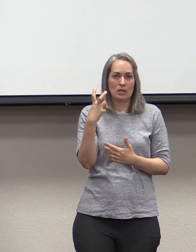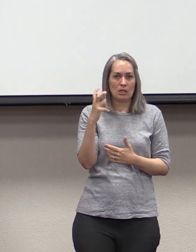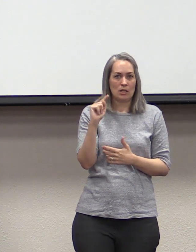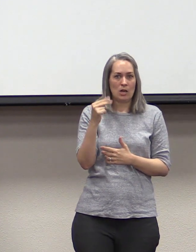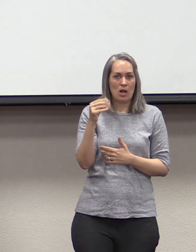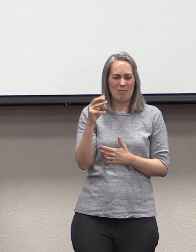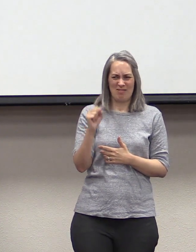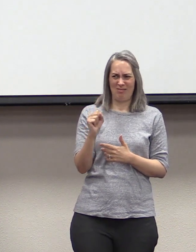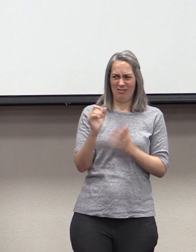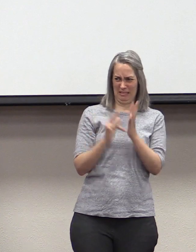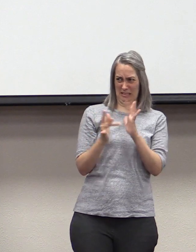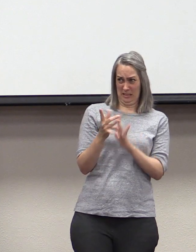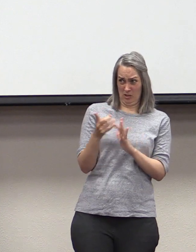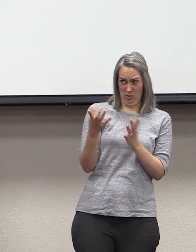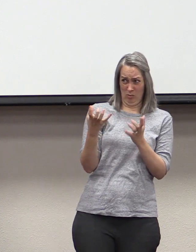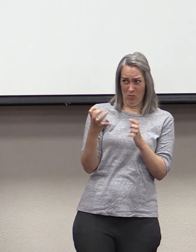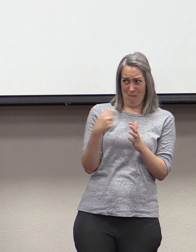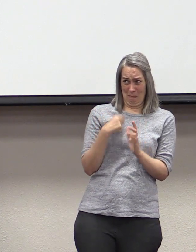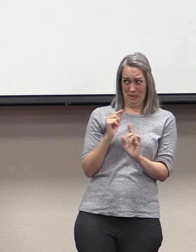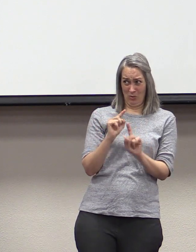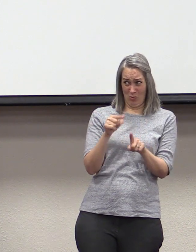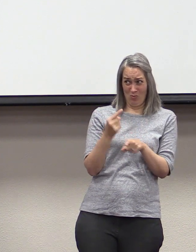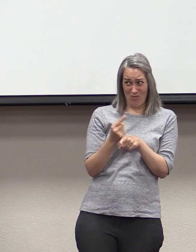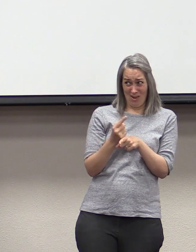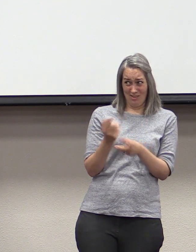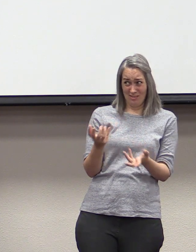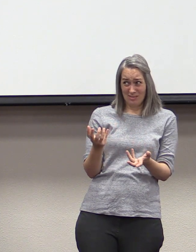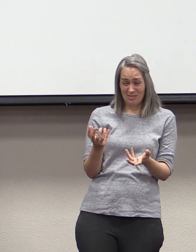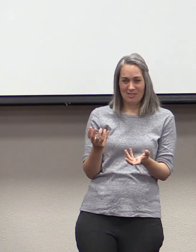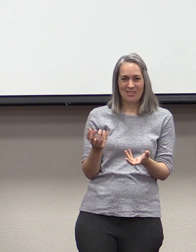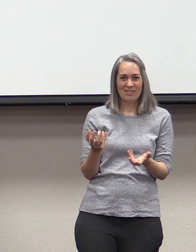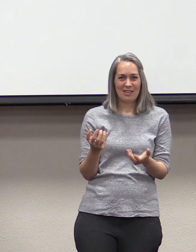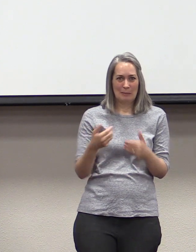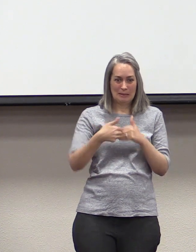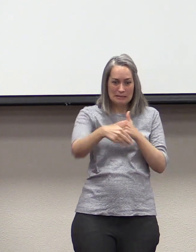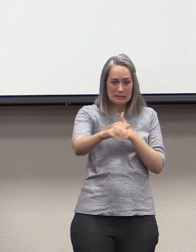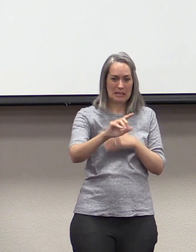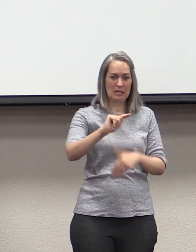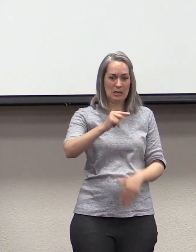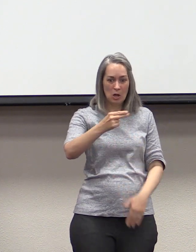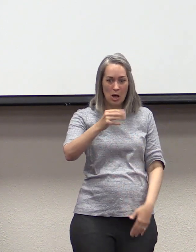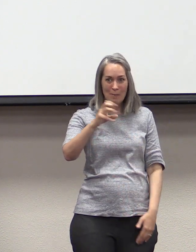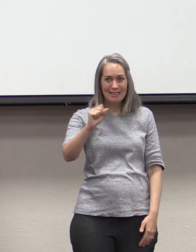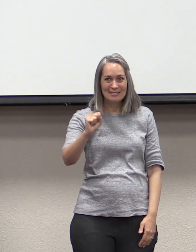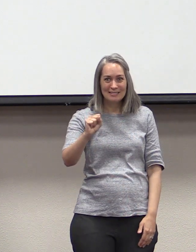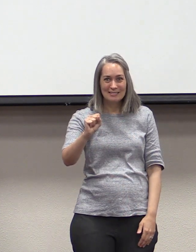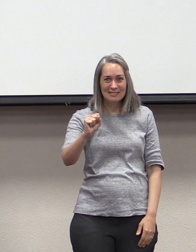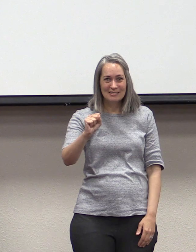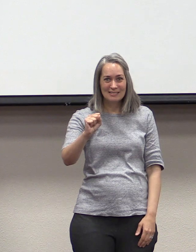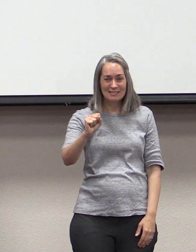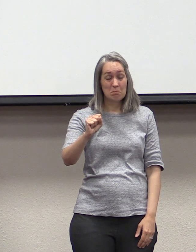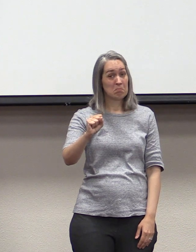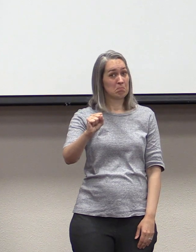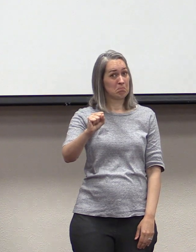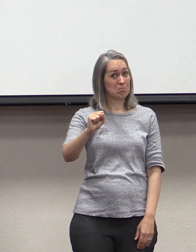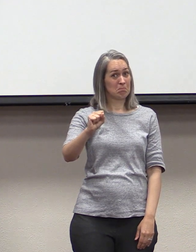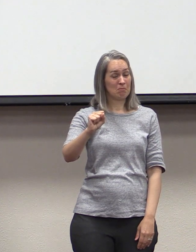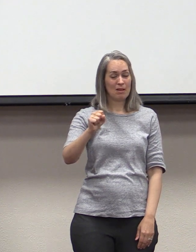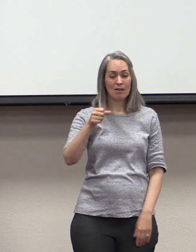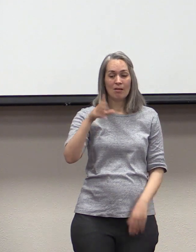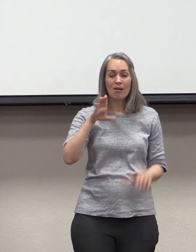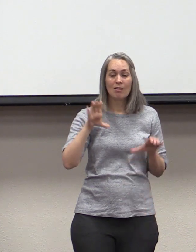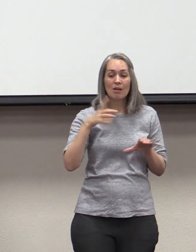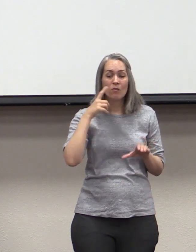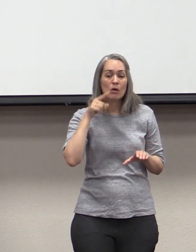Jesus, you don't want me to go out there, do you? But he sends Thomas out, and Thomas, what does God do